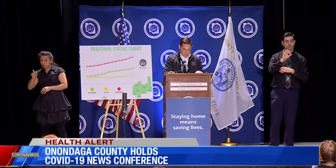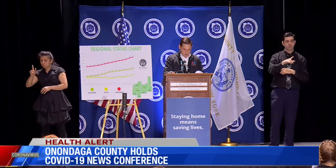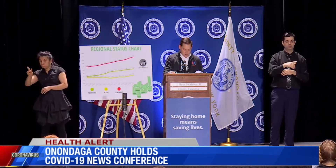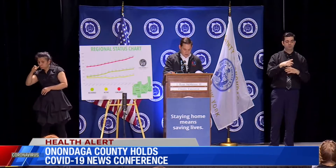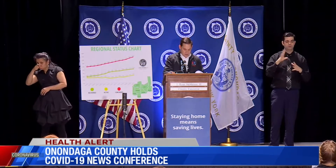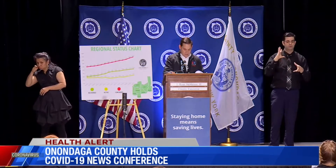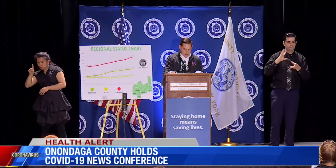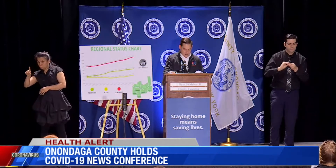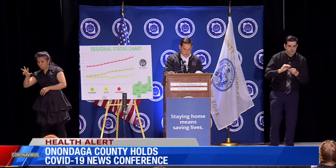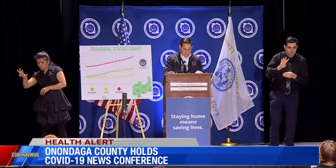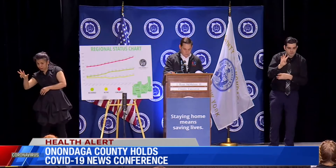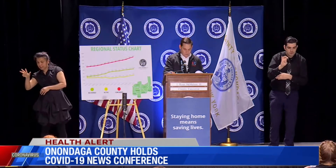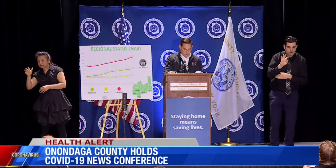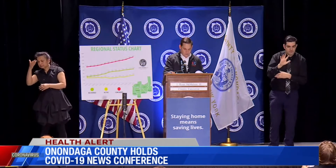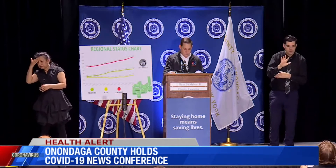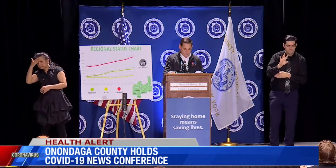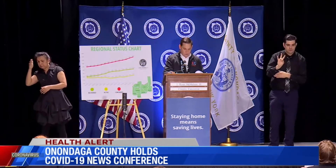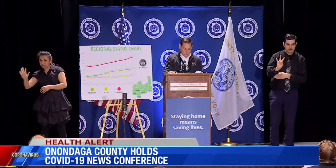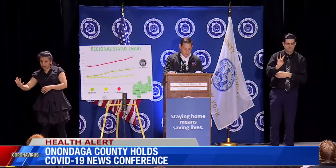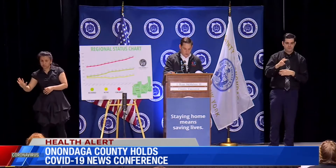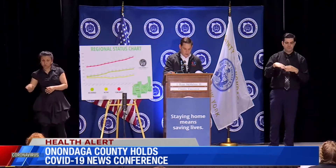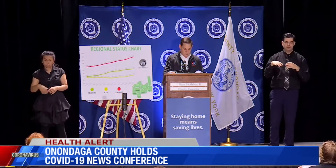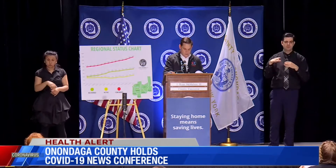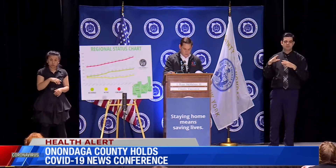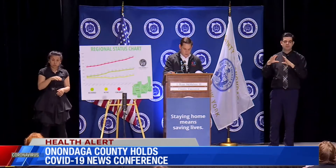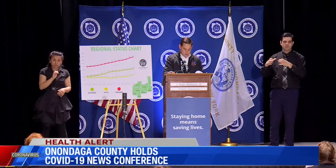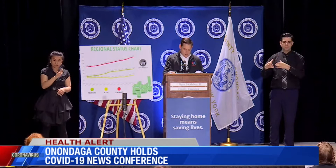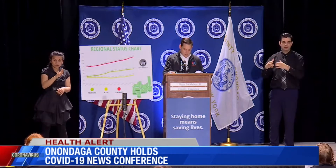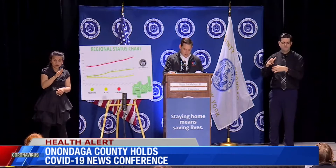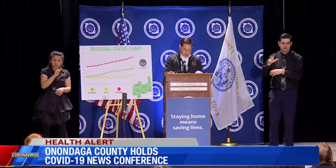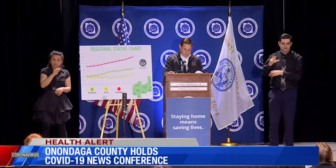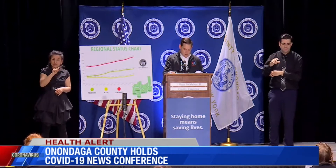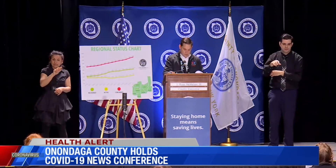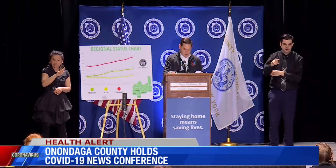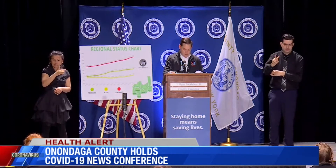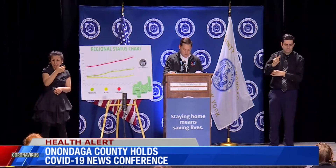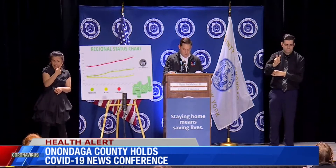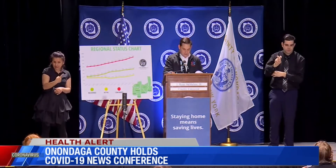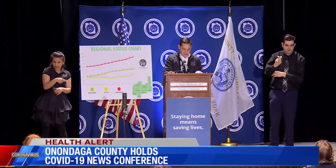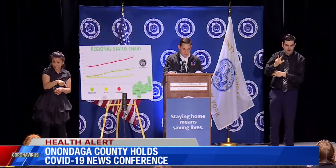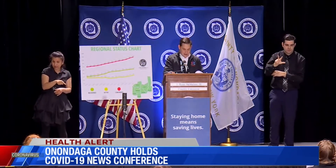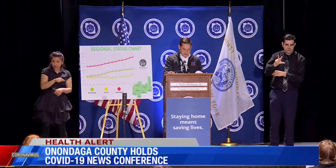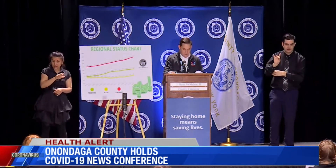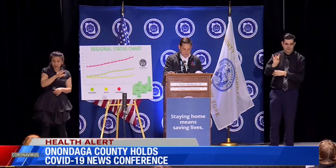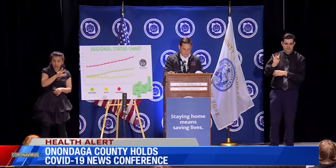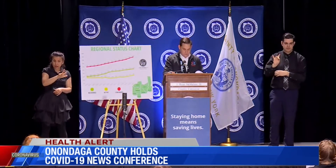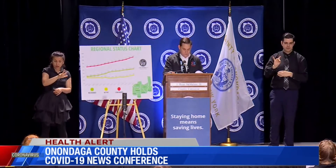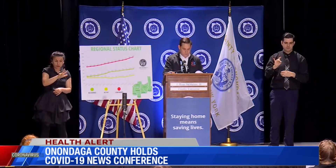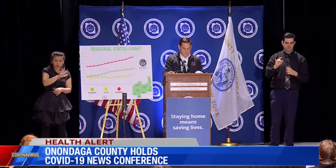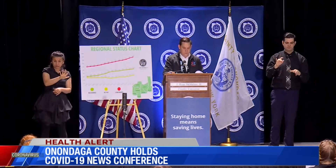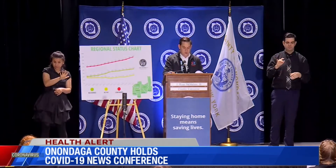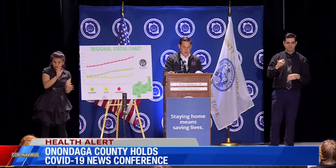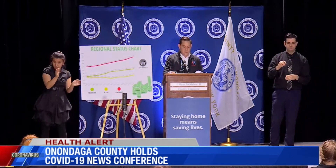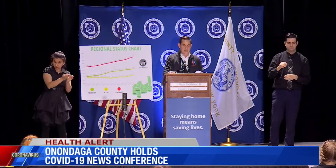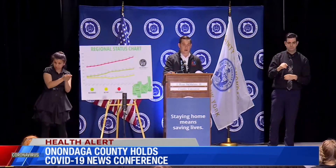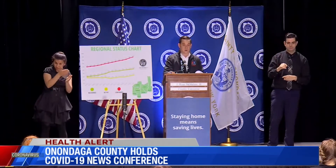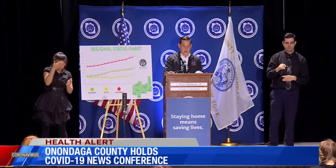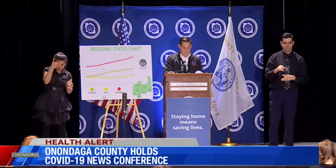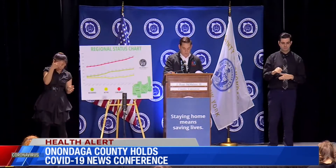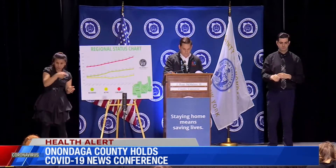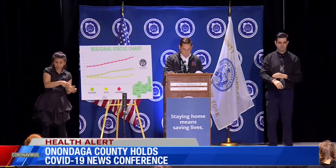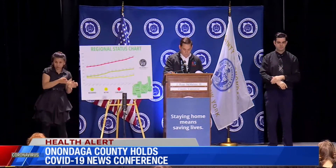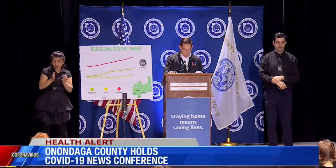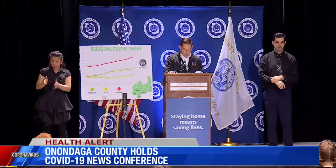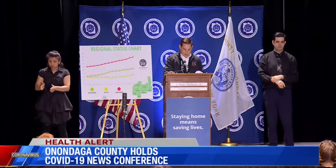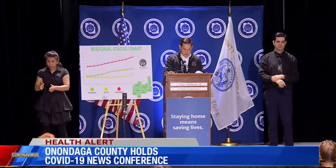active. Town of Manlius, 54 total cases, 39 recoveries, 15 active. Town of